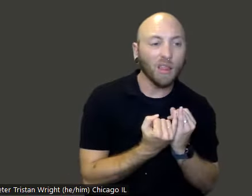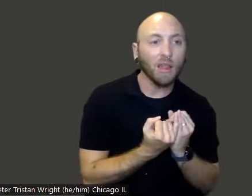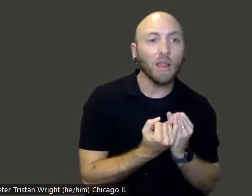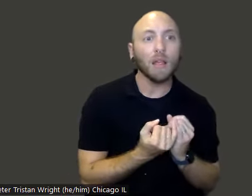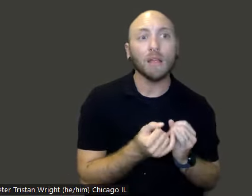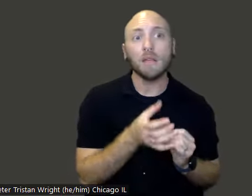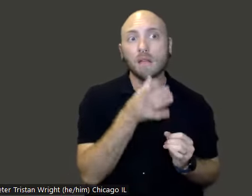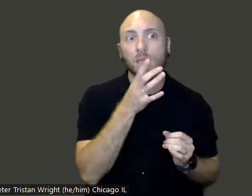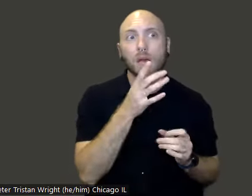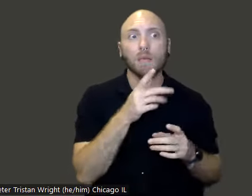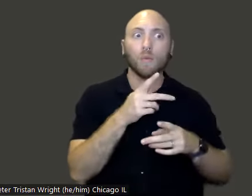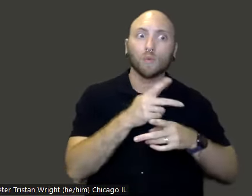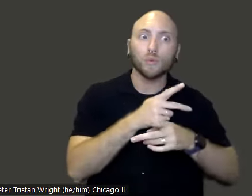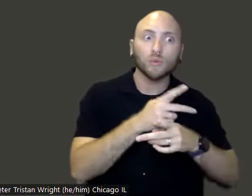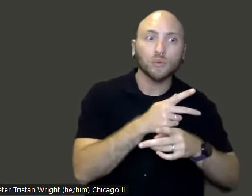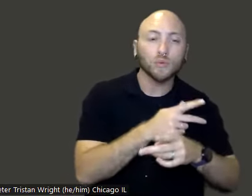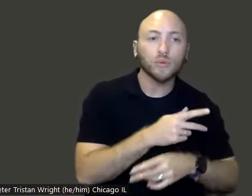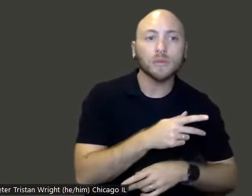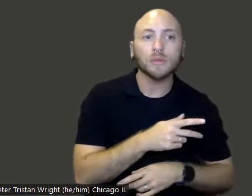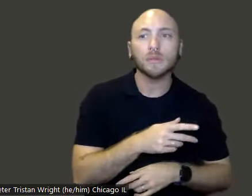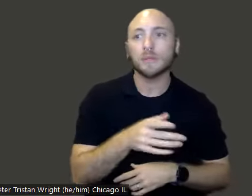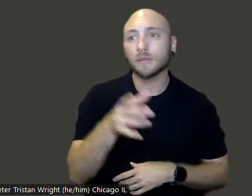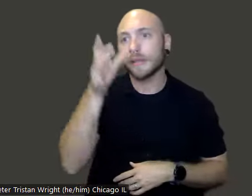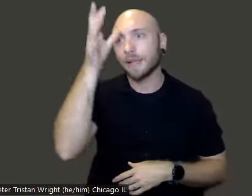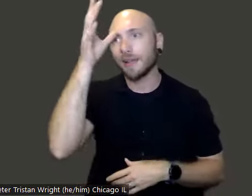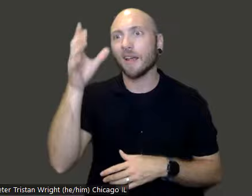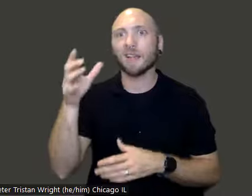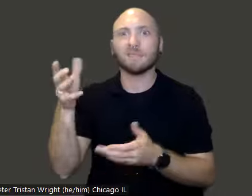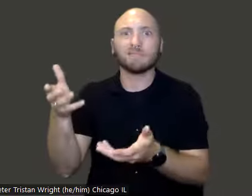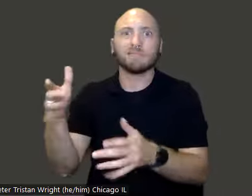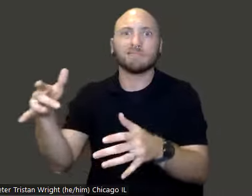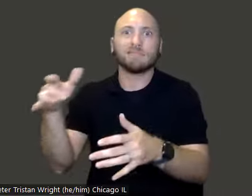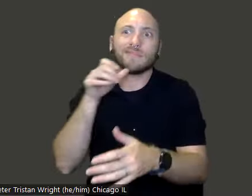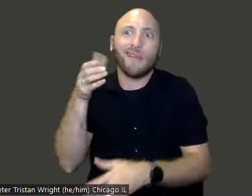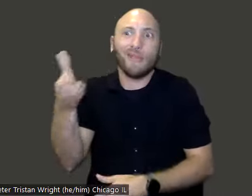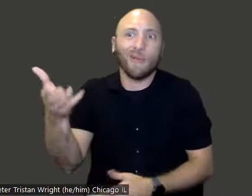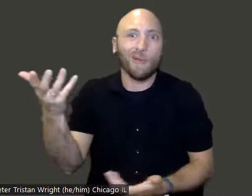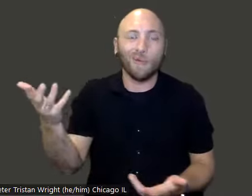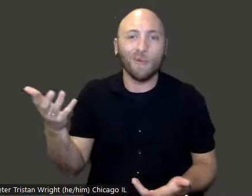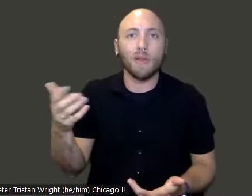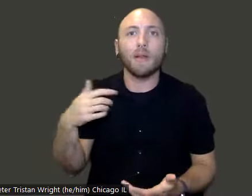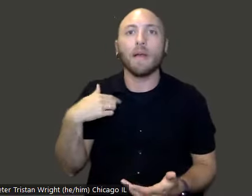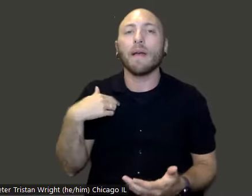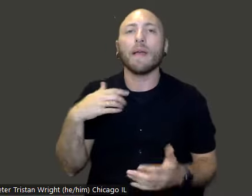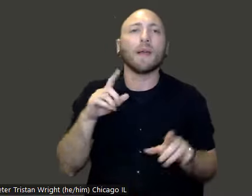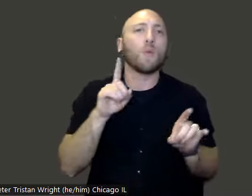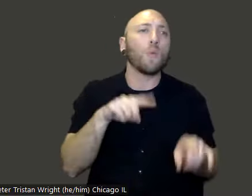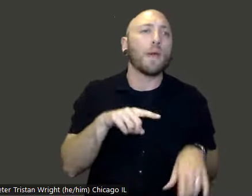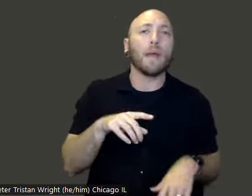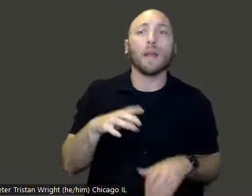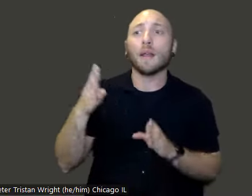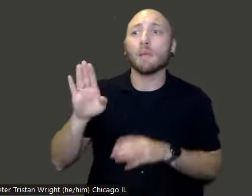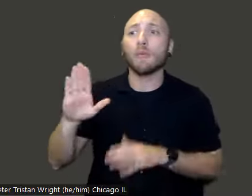wasn't around when I was staying with our neighbors, and I was staying with my grandparents. I was staying with